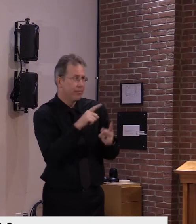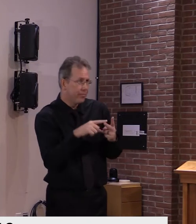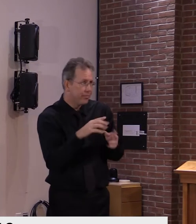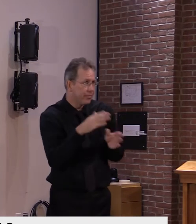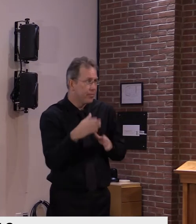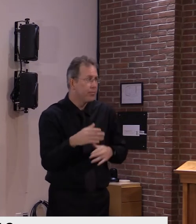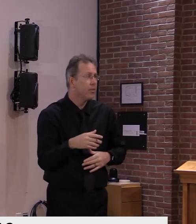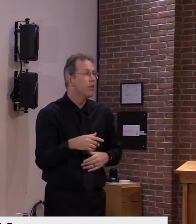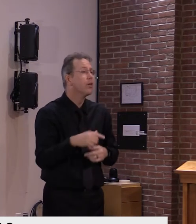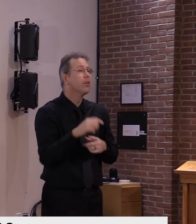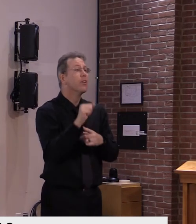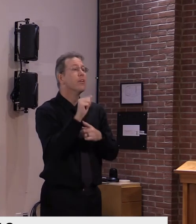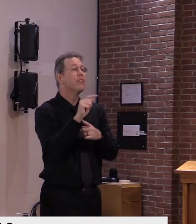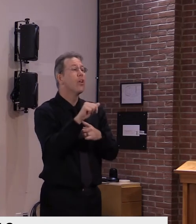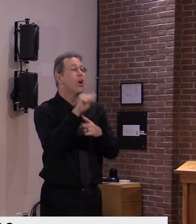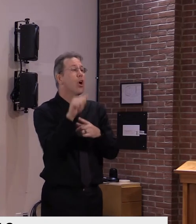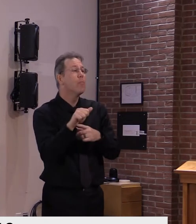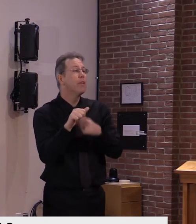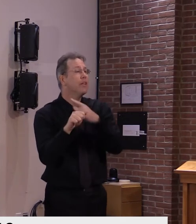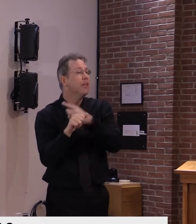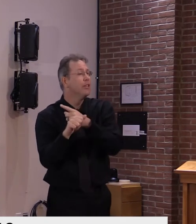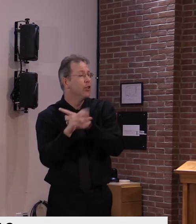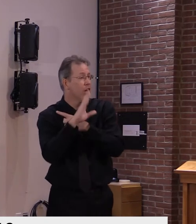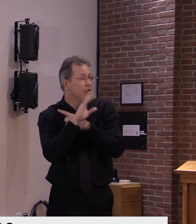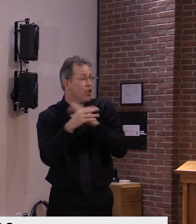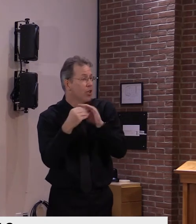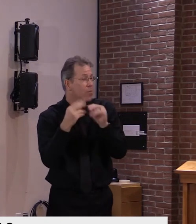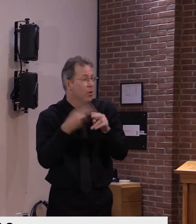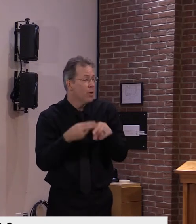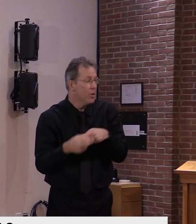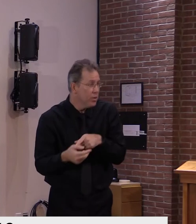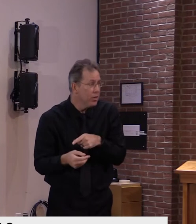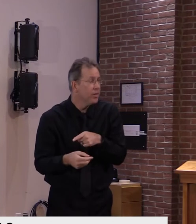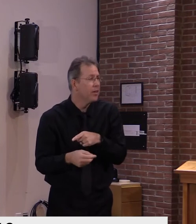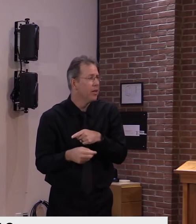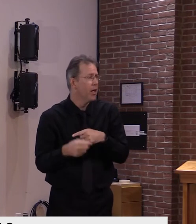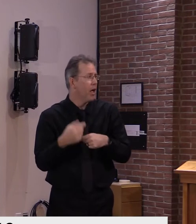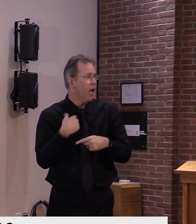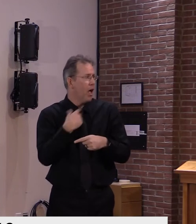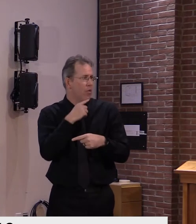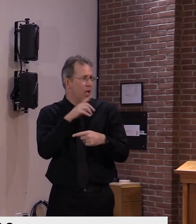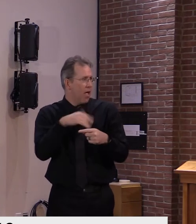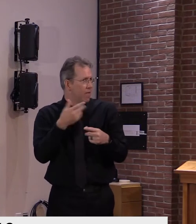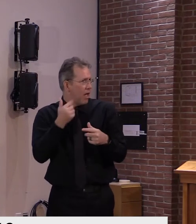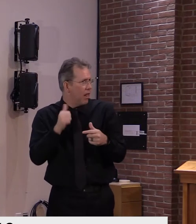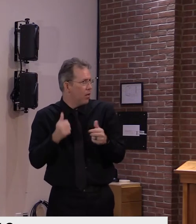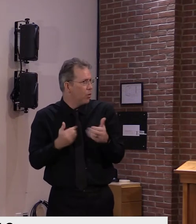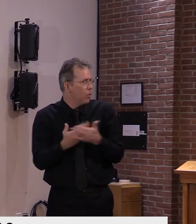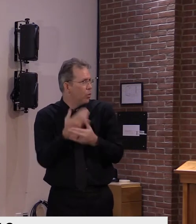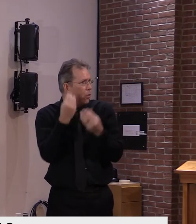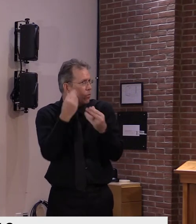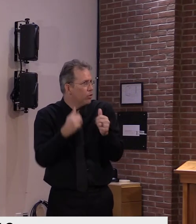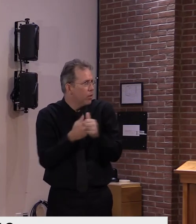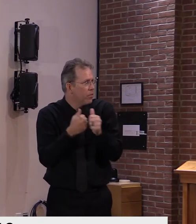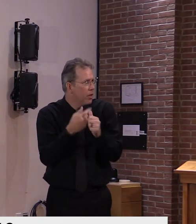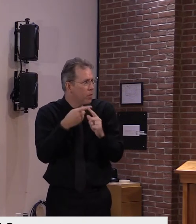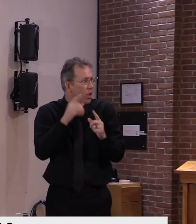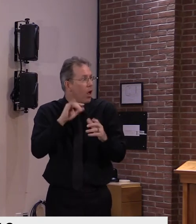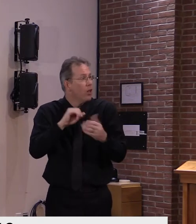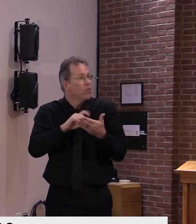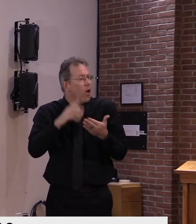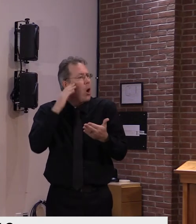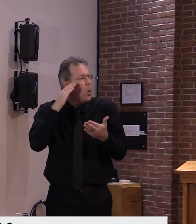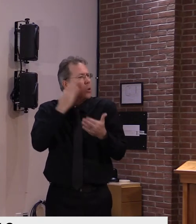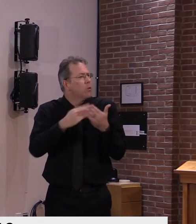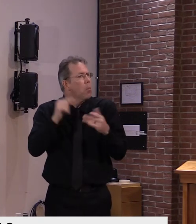to update, but I don't have an update, but I think there are some cases in the